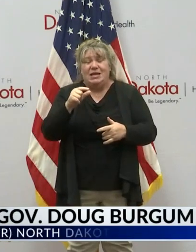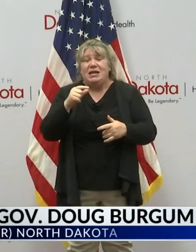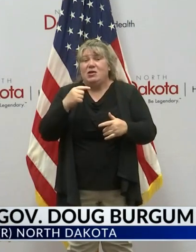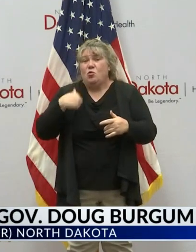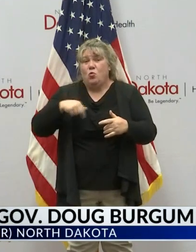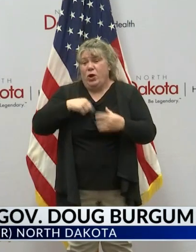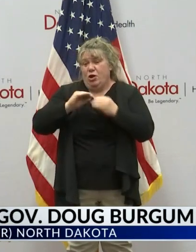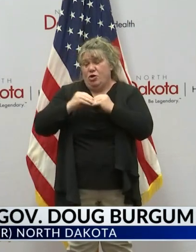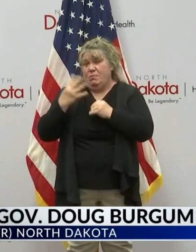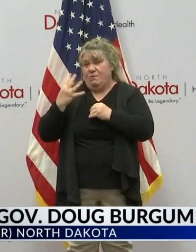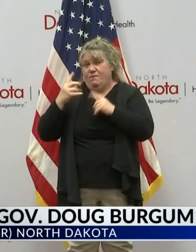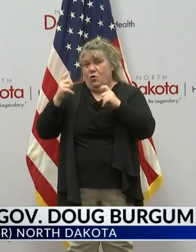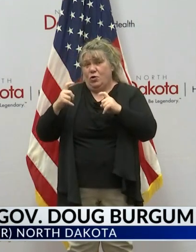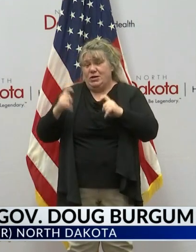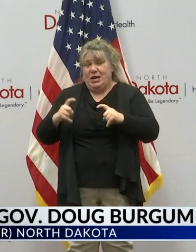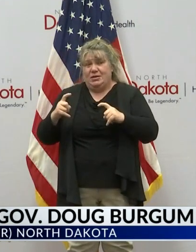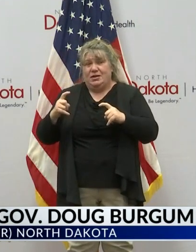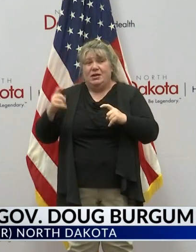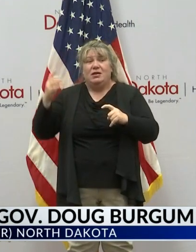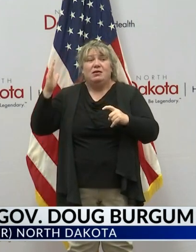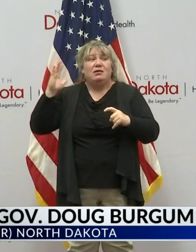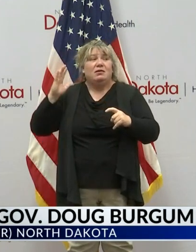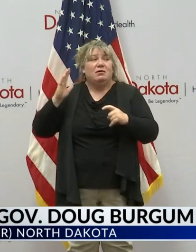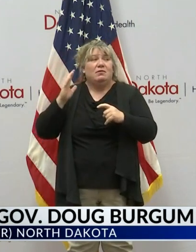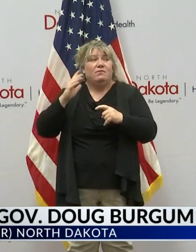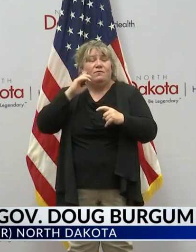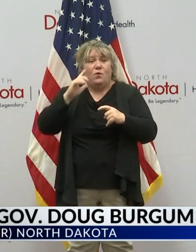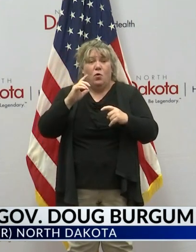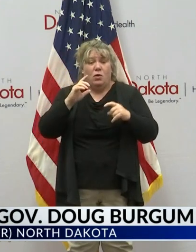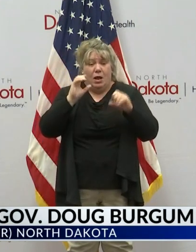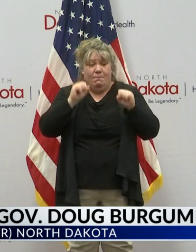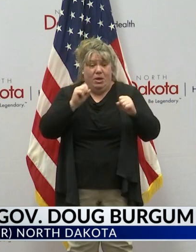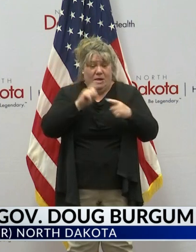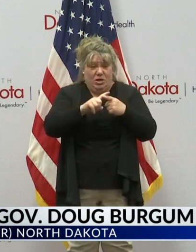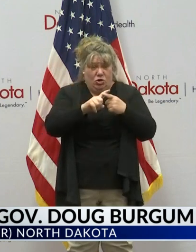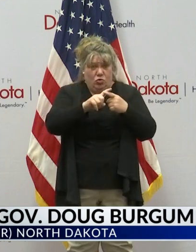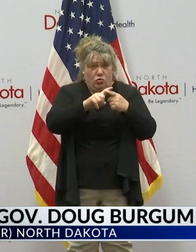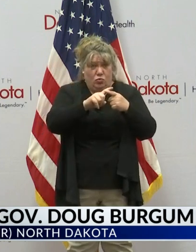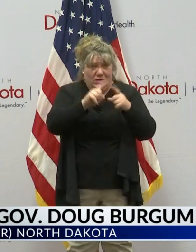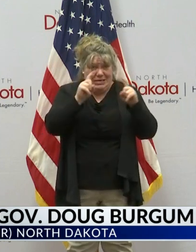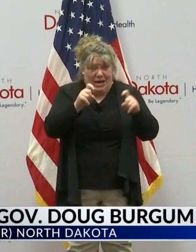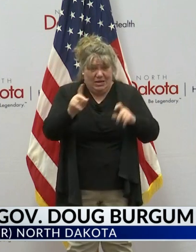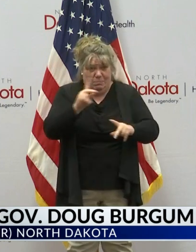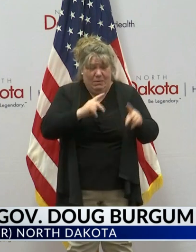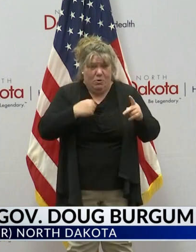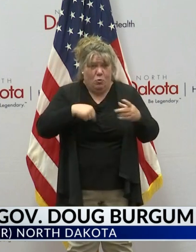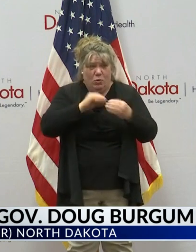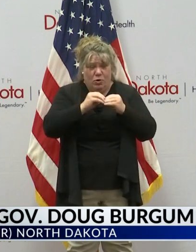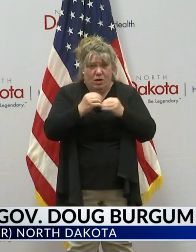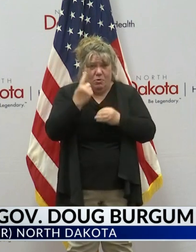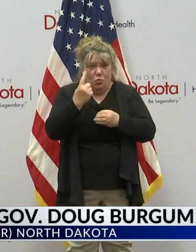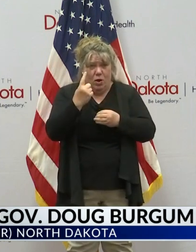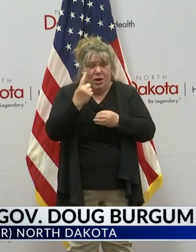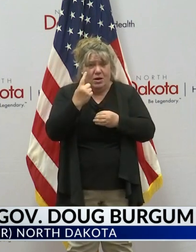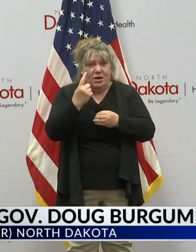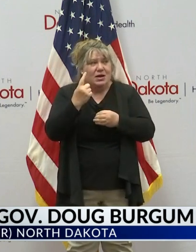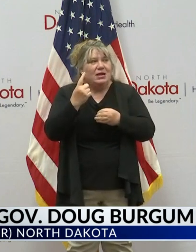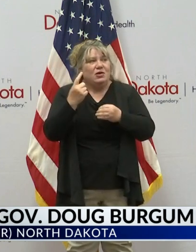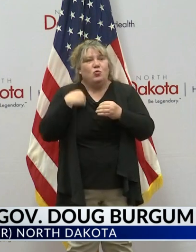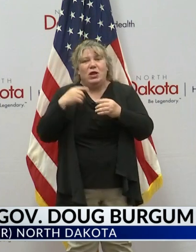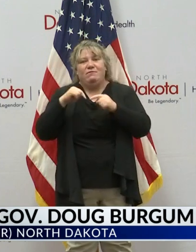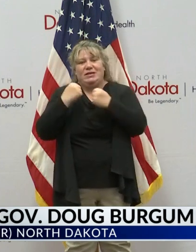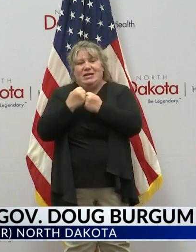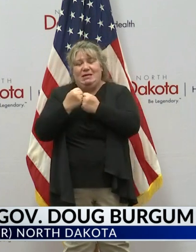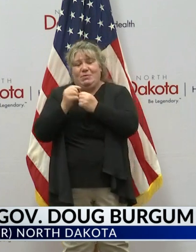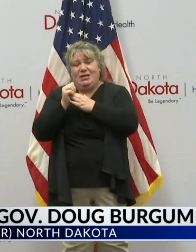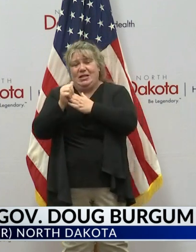testing. We were listed as number 1 in the country in terms of capacity for contact tracing. So we've got a team that's leading North Dakota, but